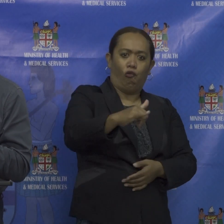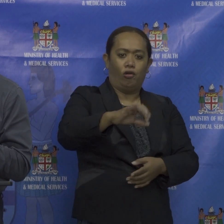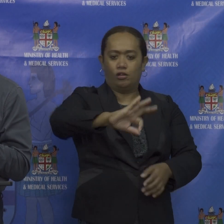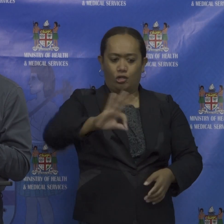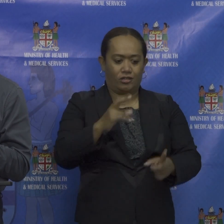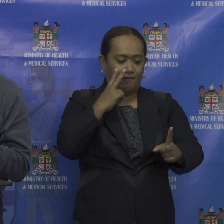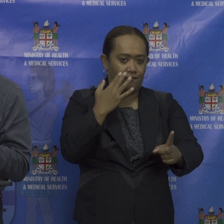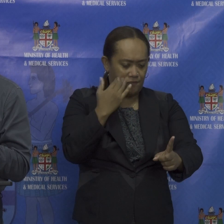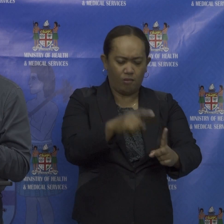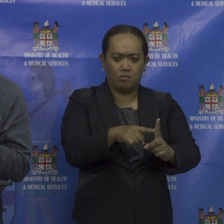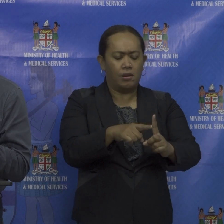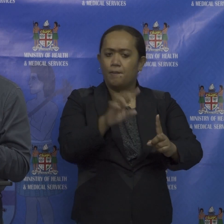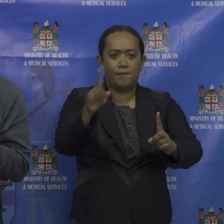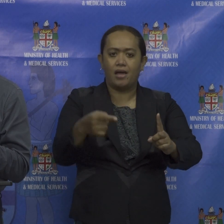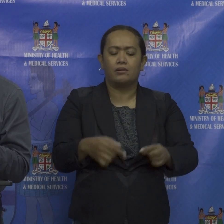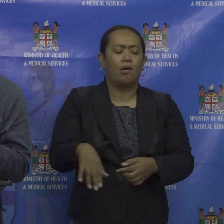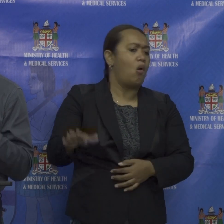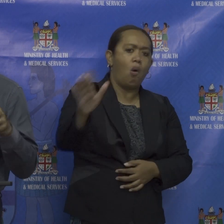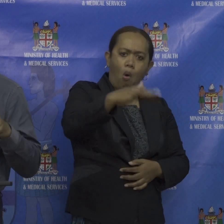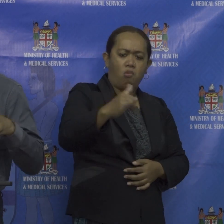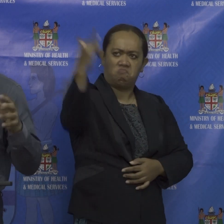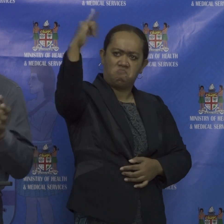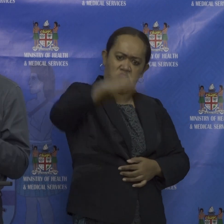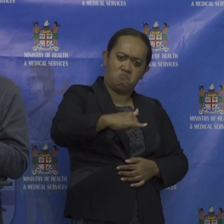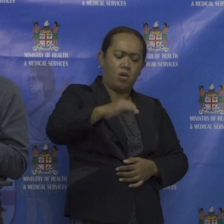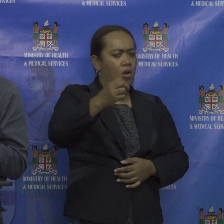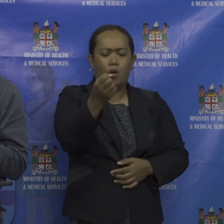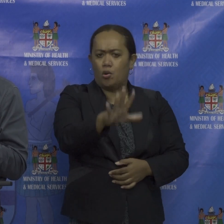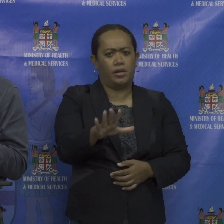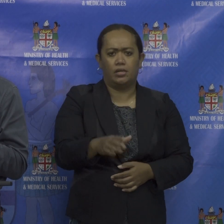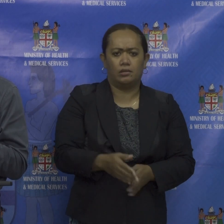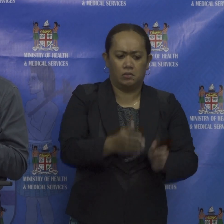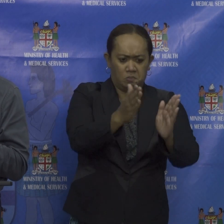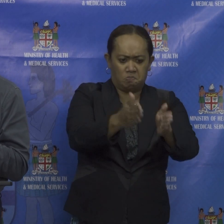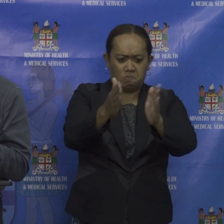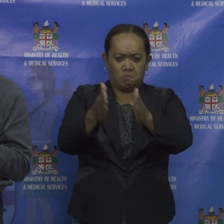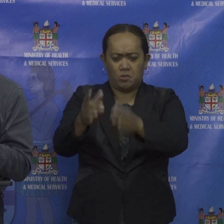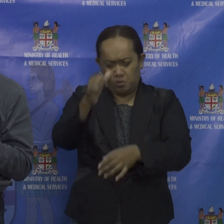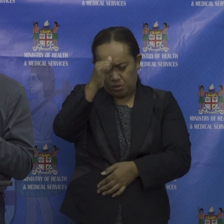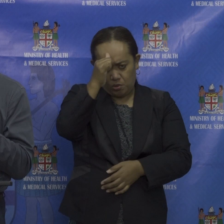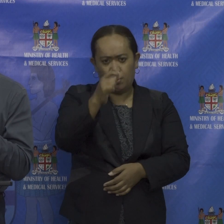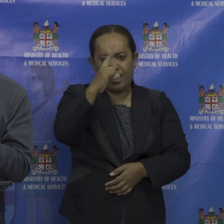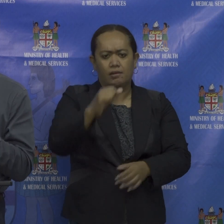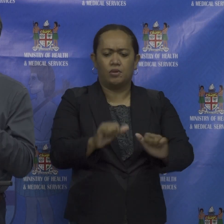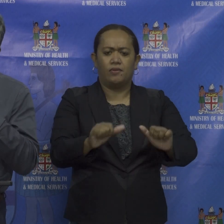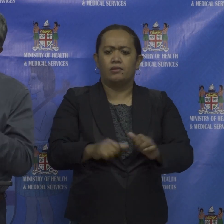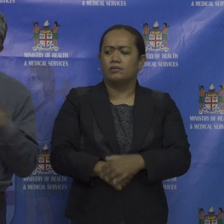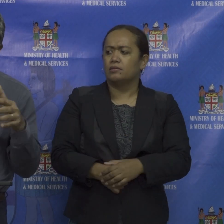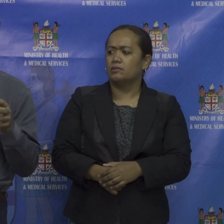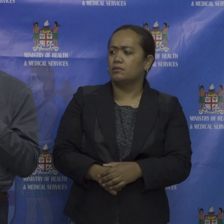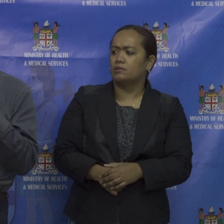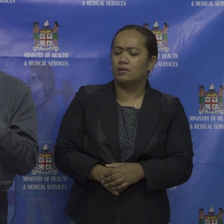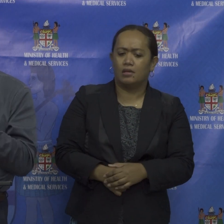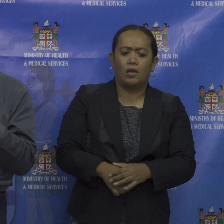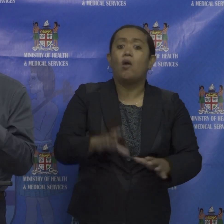up. But I'm fairly sure that our immigration system is quite robust to prevent it. So we do know that it stemmed